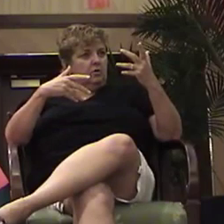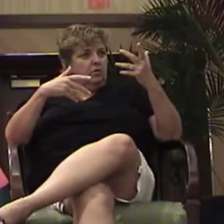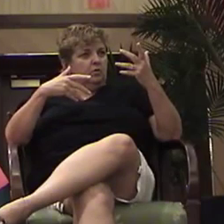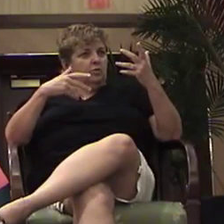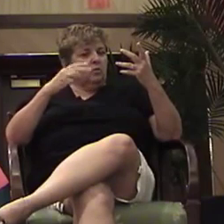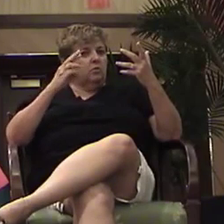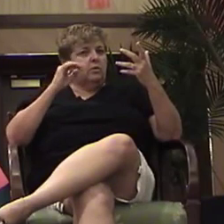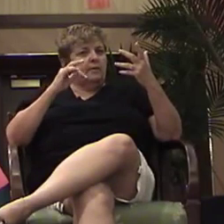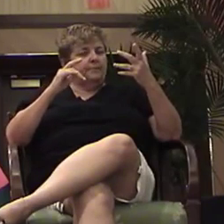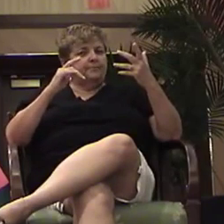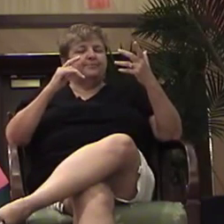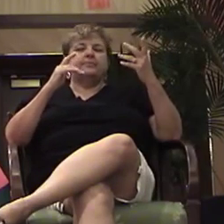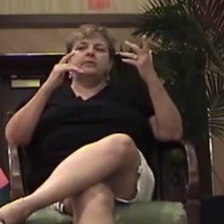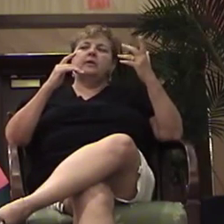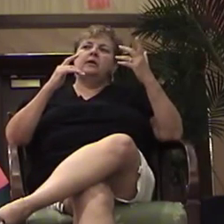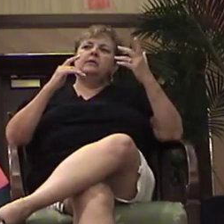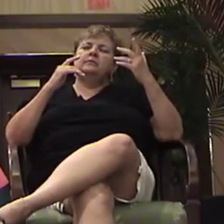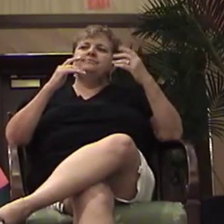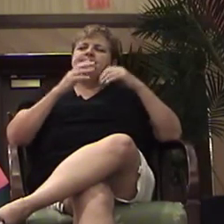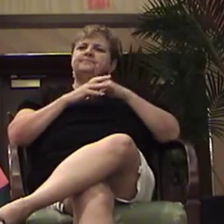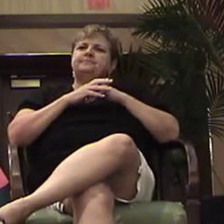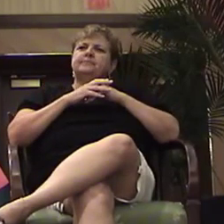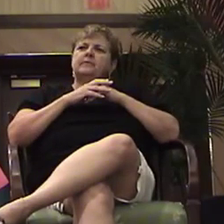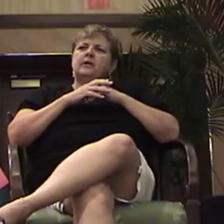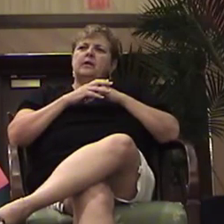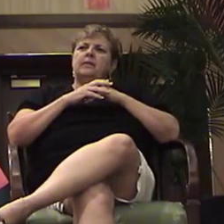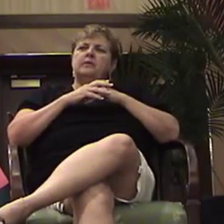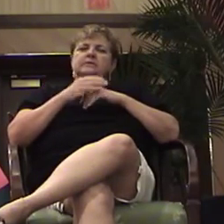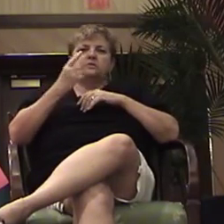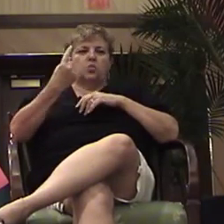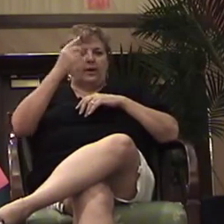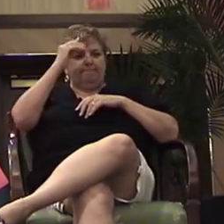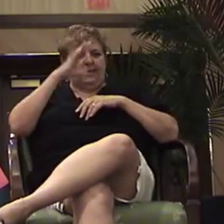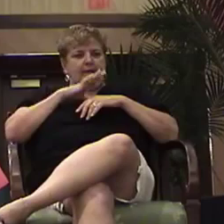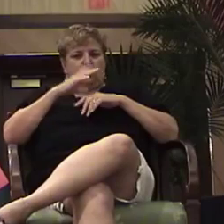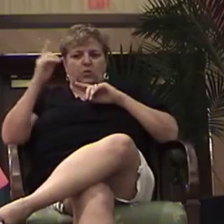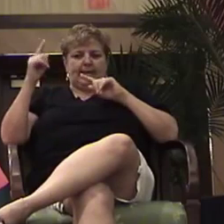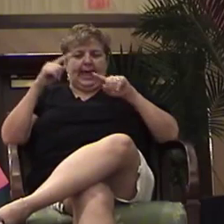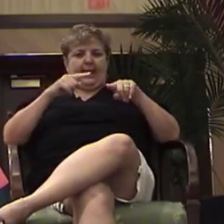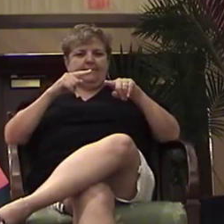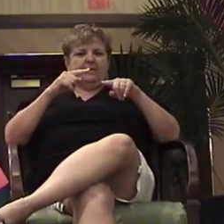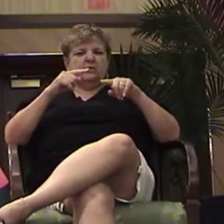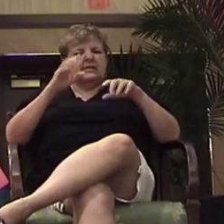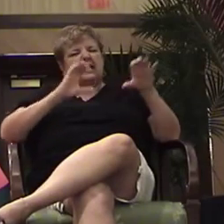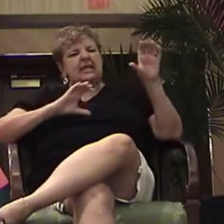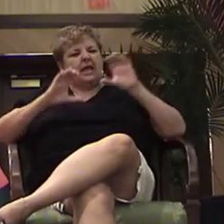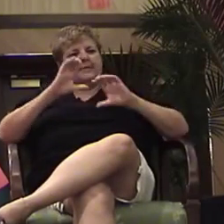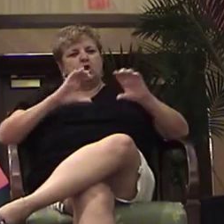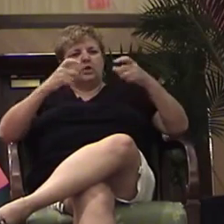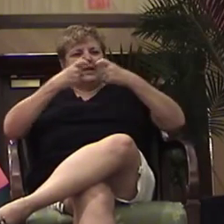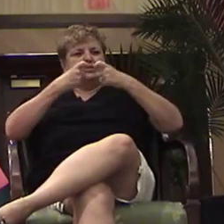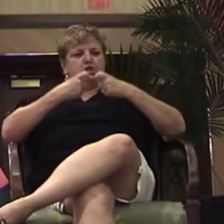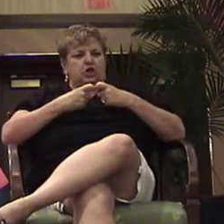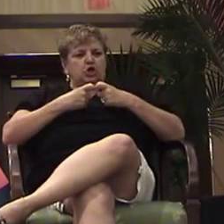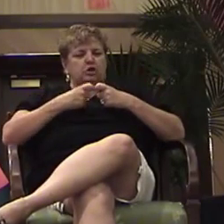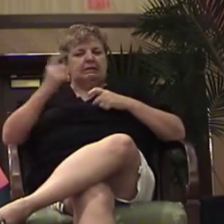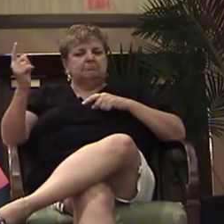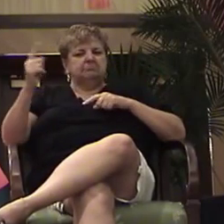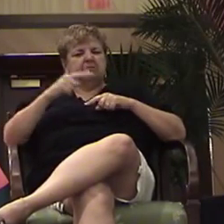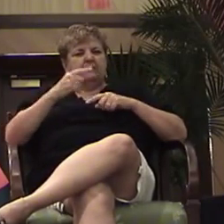down. He was a chemical engineer, and he came down said, I think you